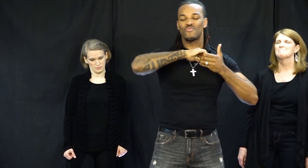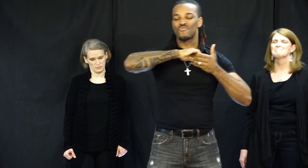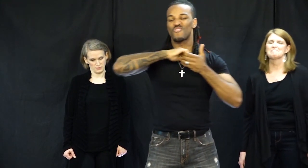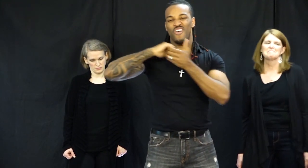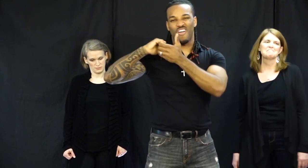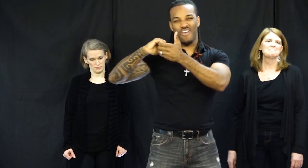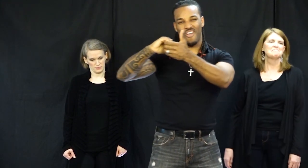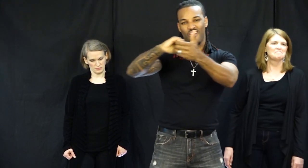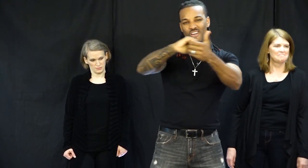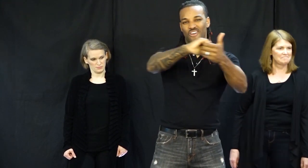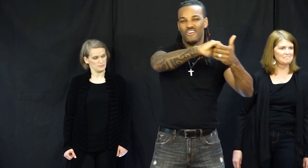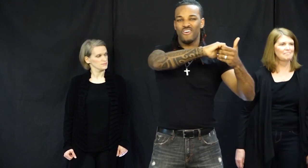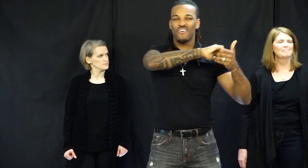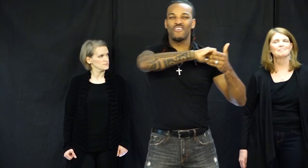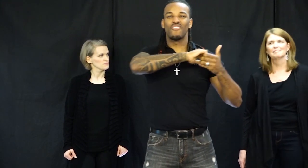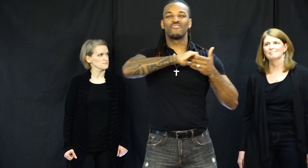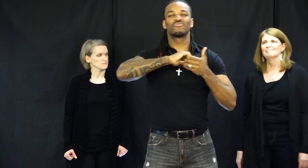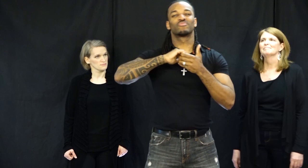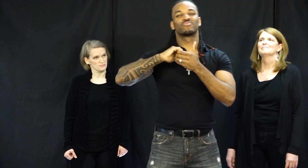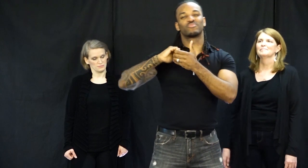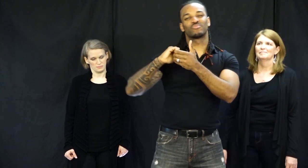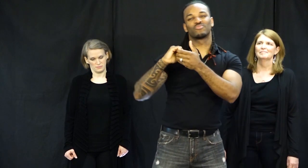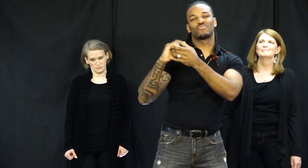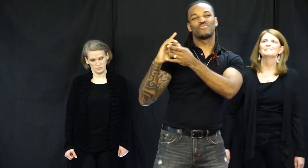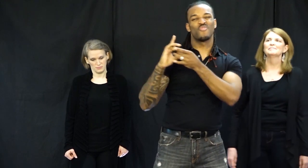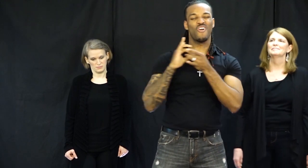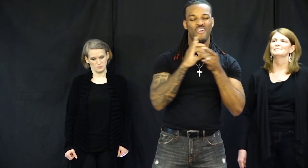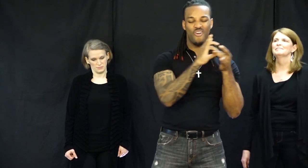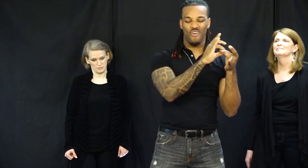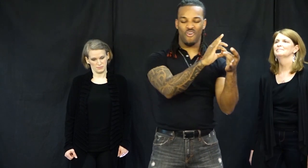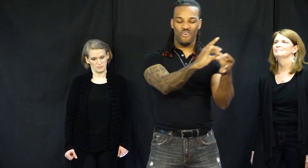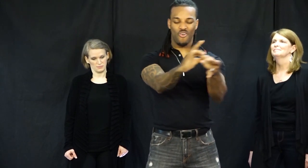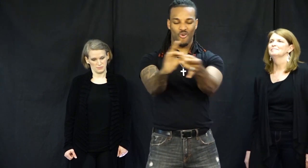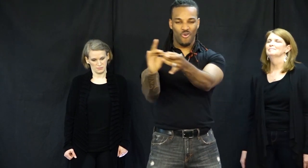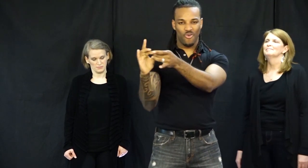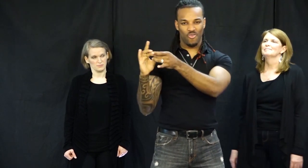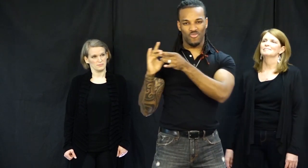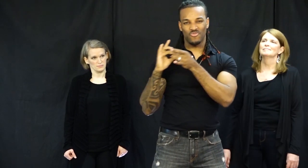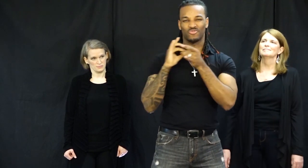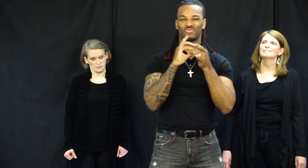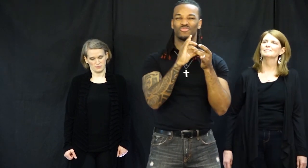whoa, whoa. I said shout it to the rooftop! Whoa. Sit to the rooftop!